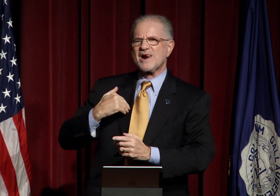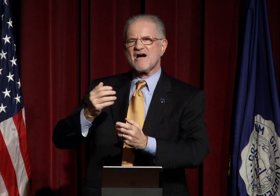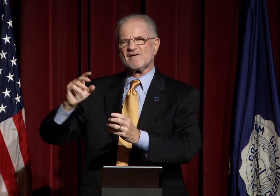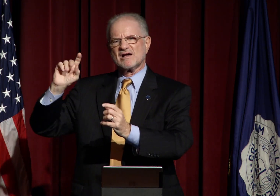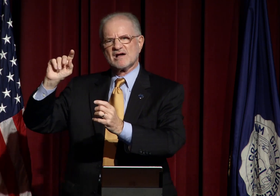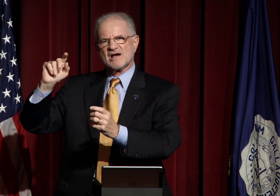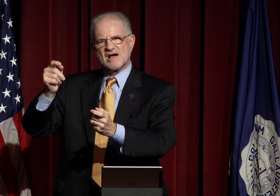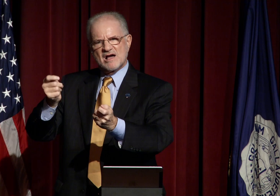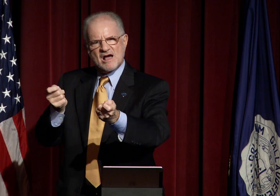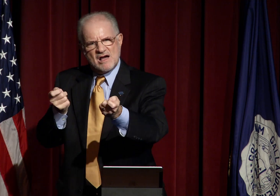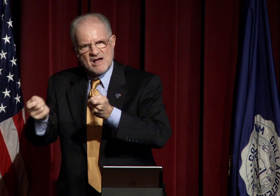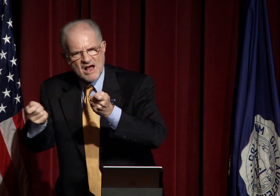here,